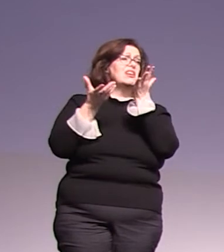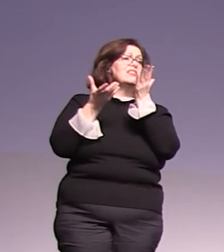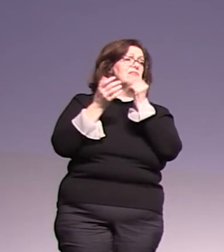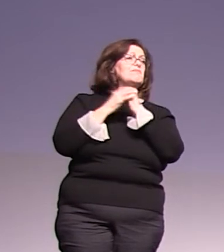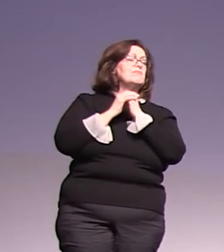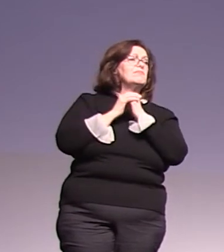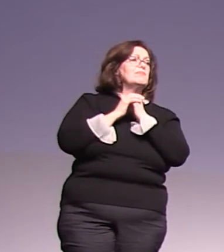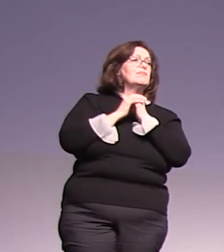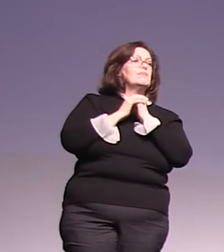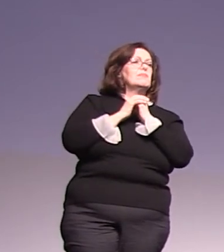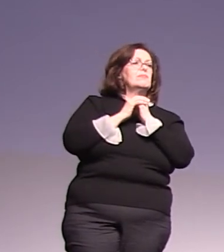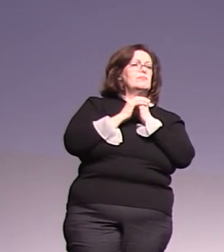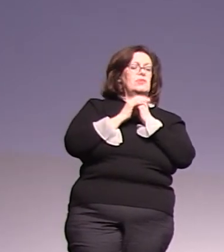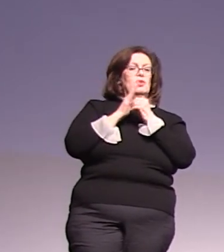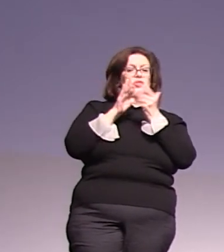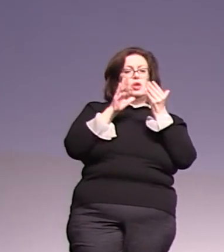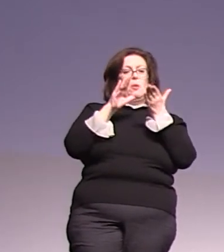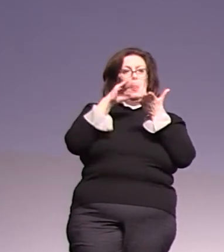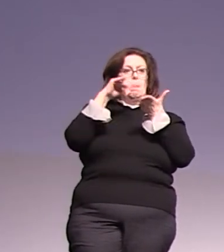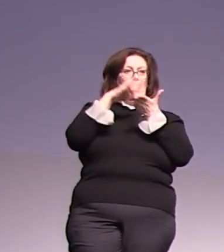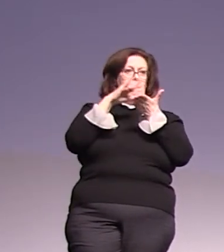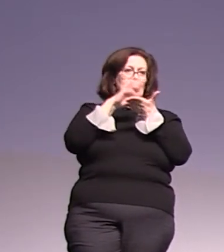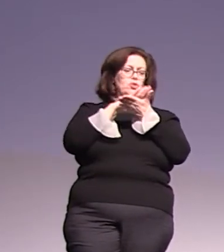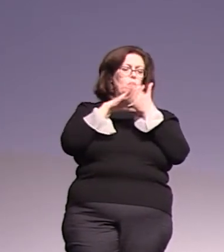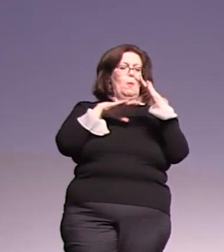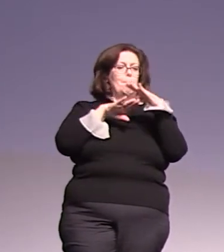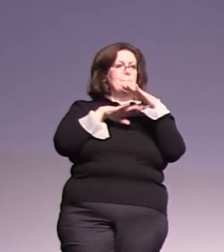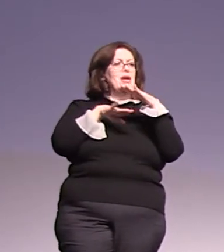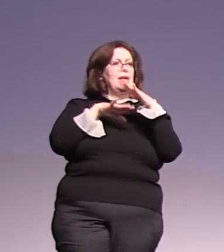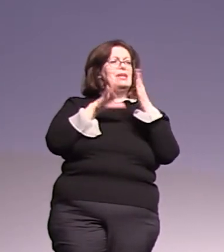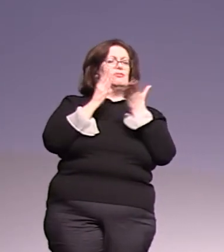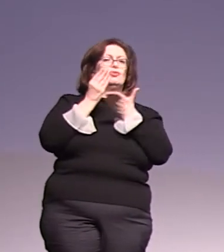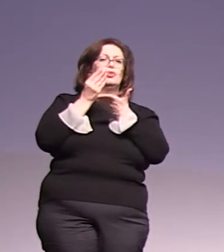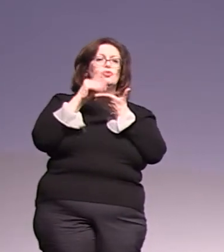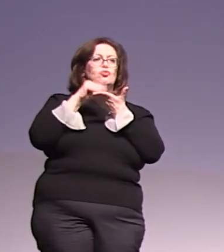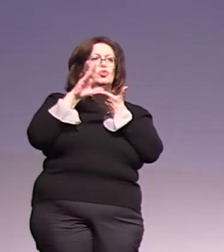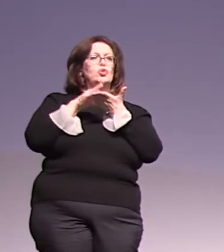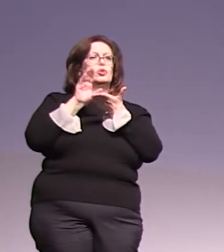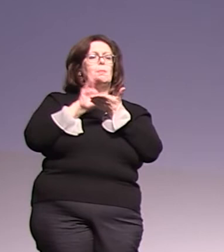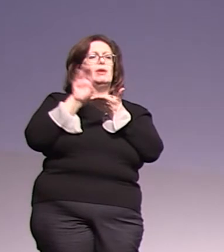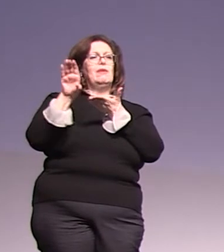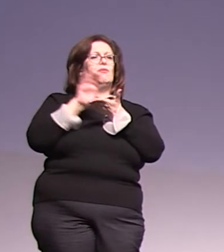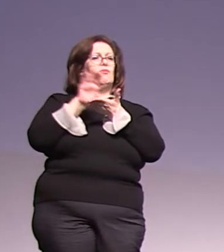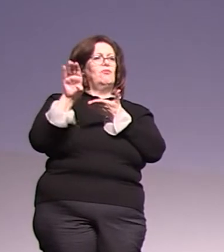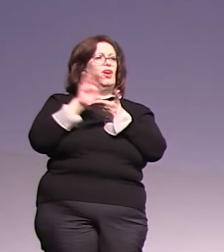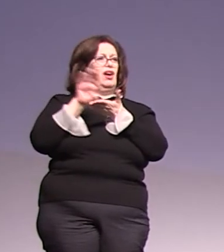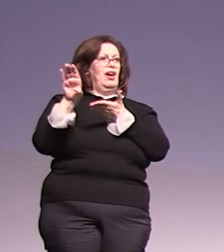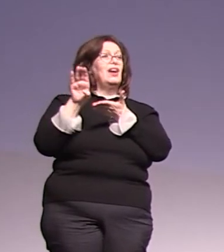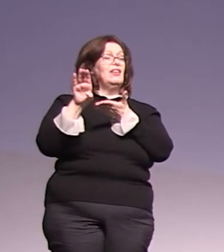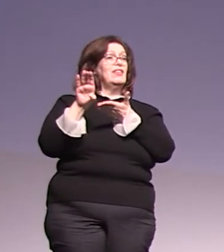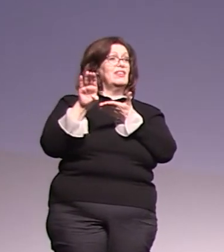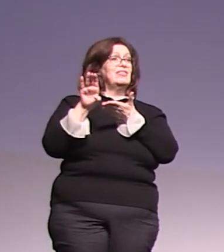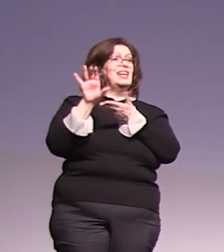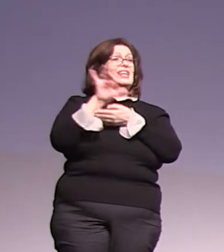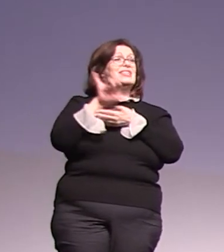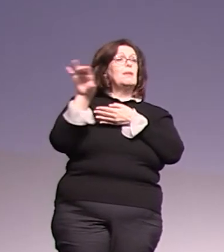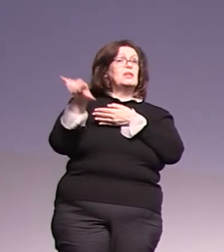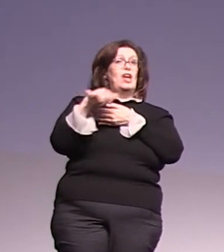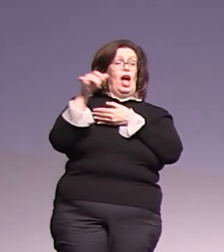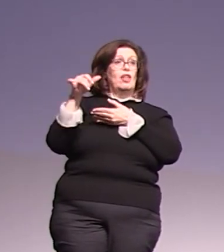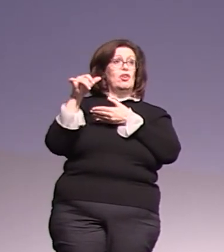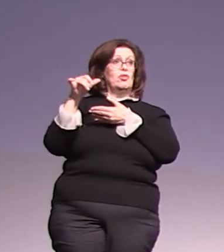about. So you have that middle school base. Students would be funded, assuming that they have no more than, let's say, 25 other classmates in middle